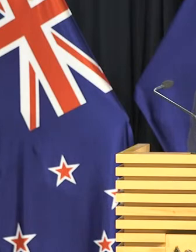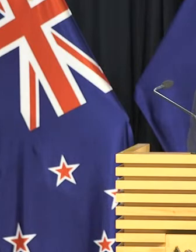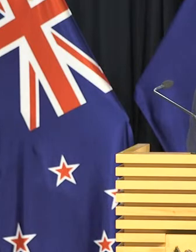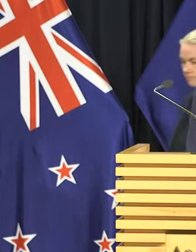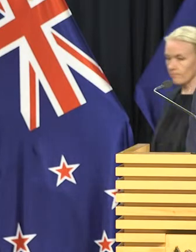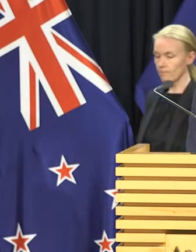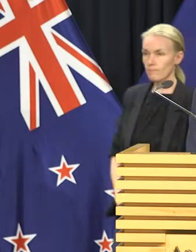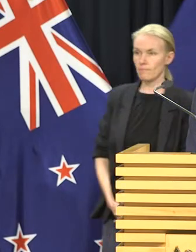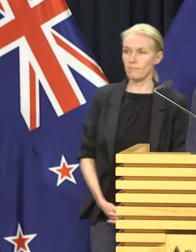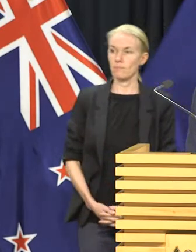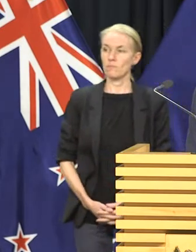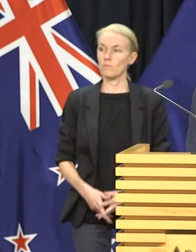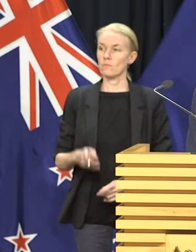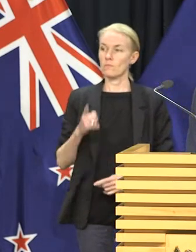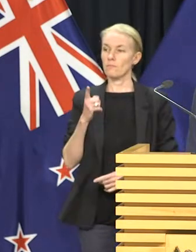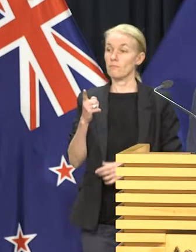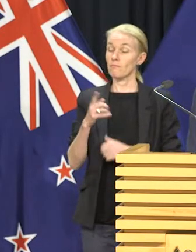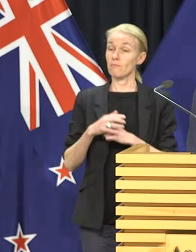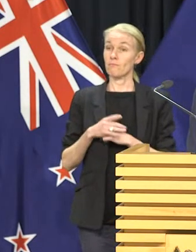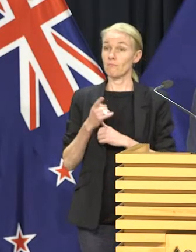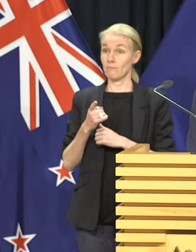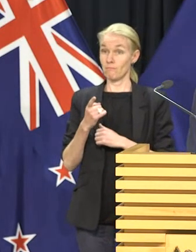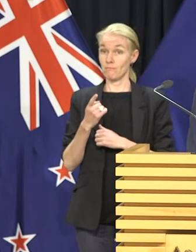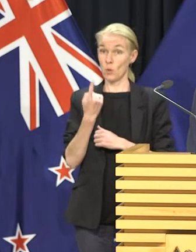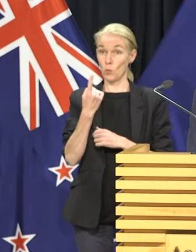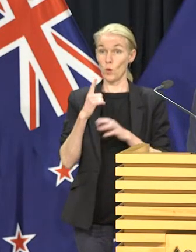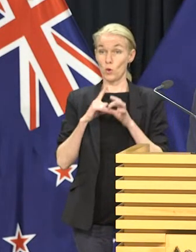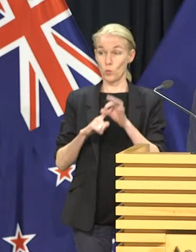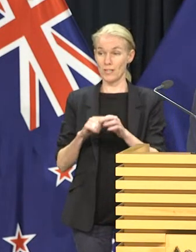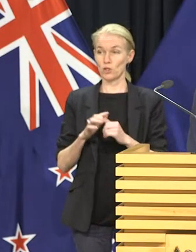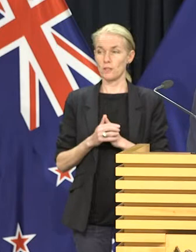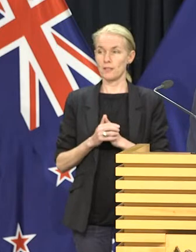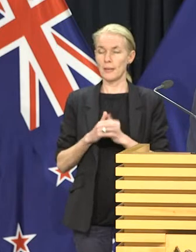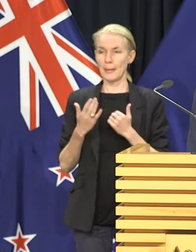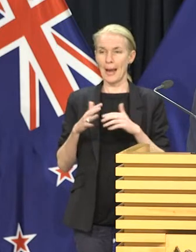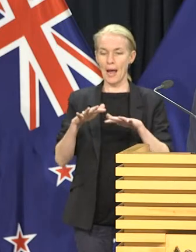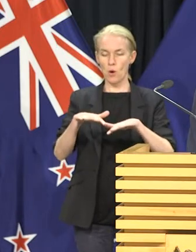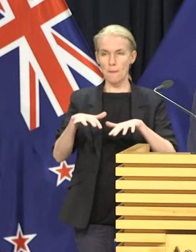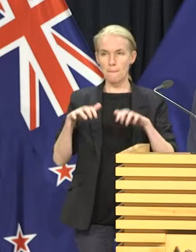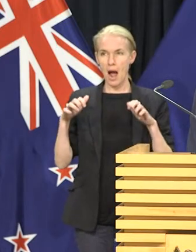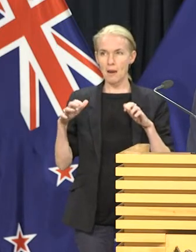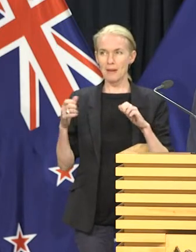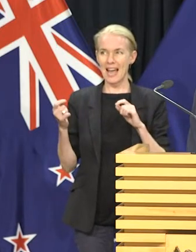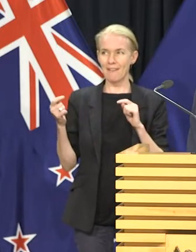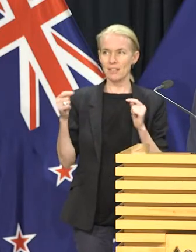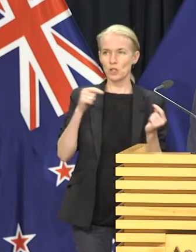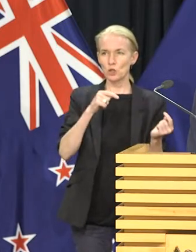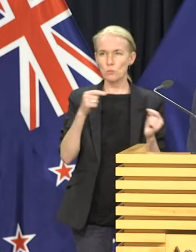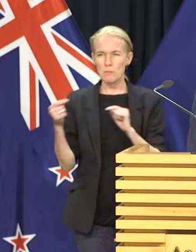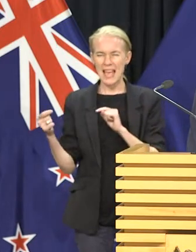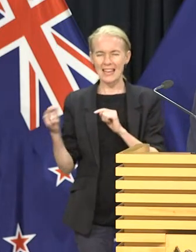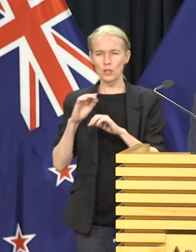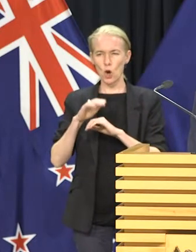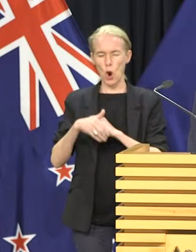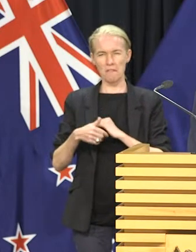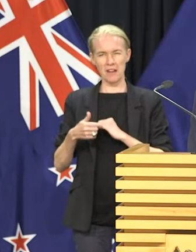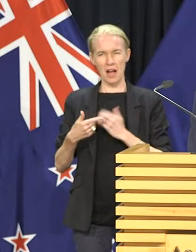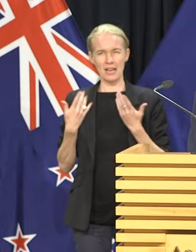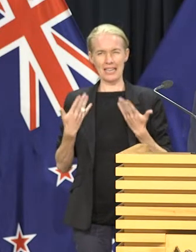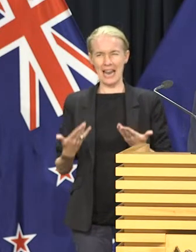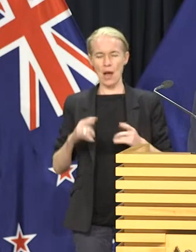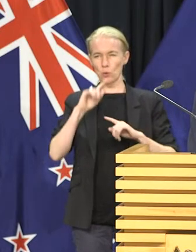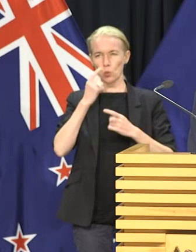a debate going on in Parliament at the moment about being able to buy and consume alcohol on your Easter Sundays, Anzac Days, Christmas